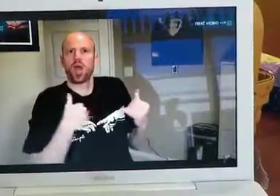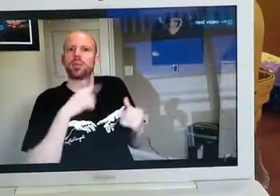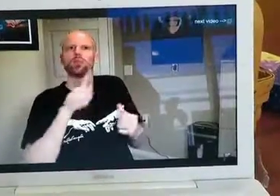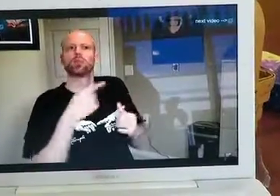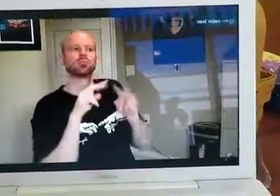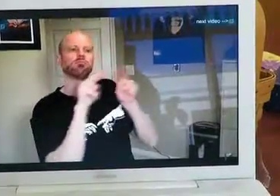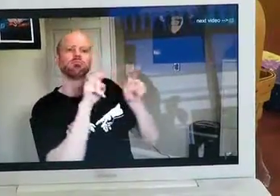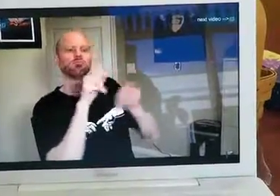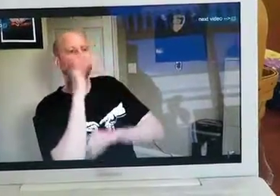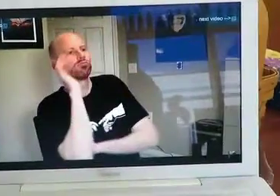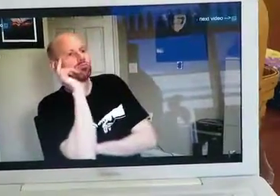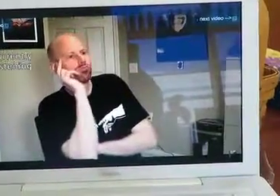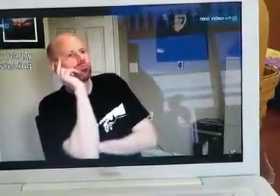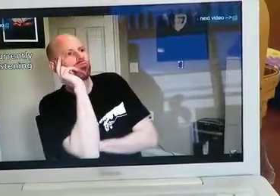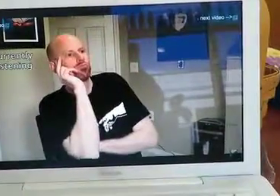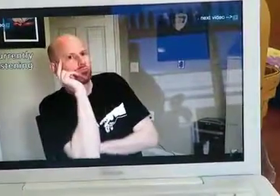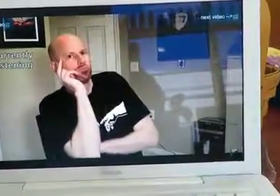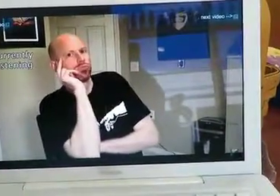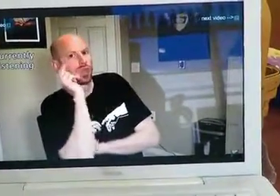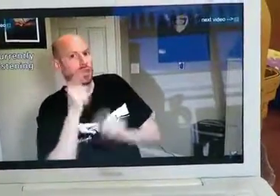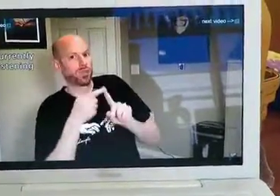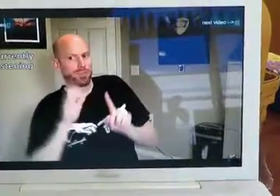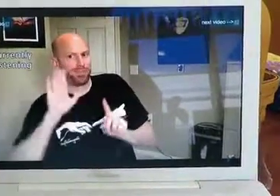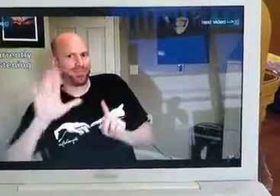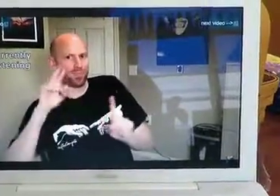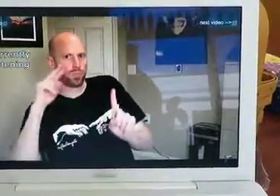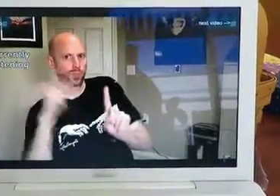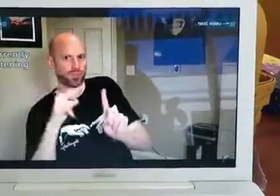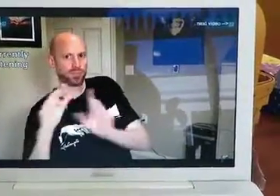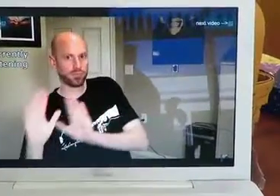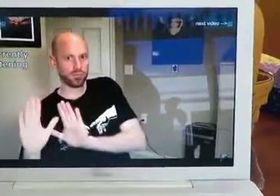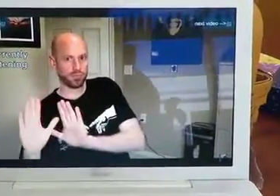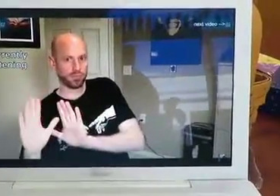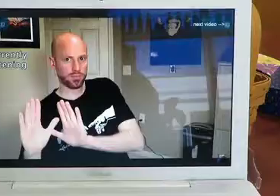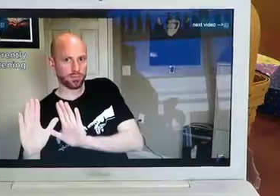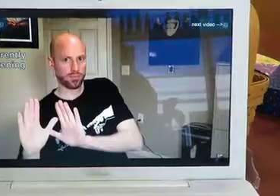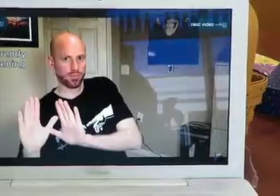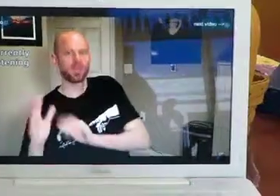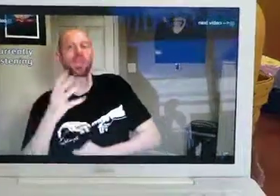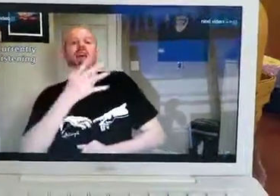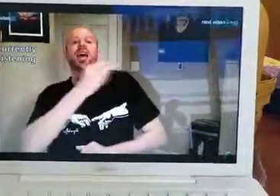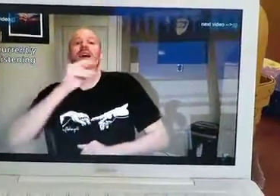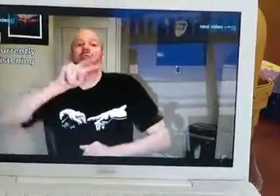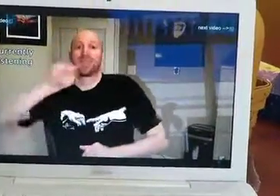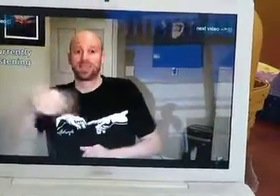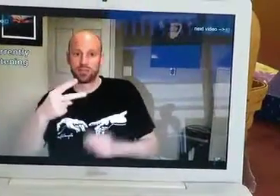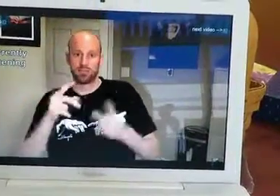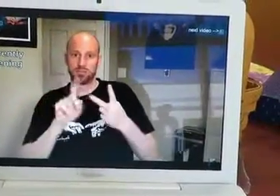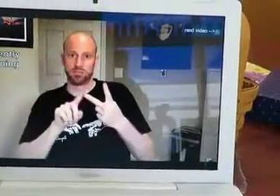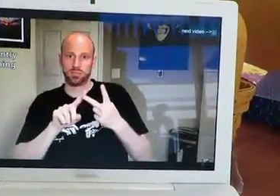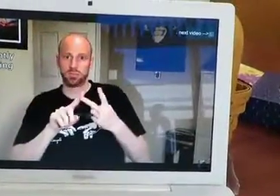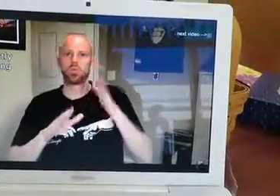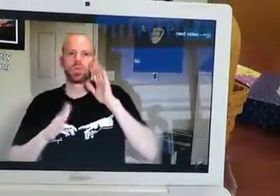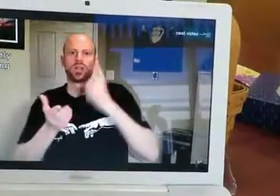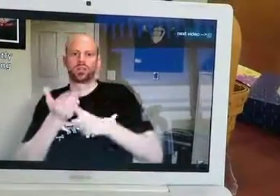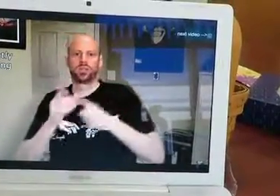signing. What happens when they're watching? Do you see how they're focused in on we're just doing their perspective. And then second,